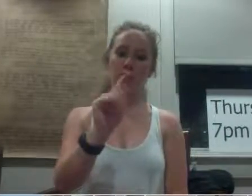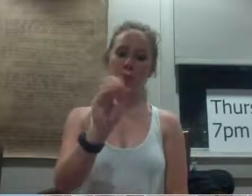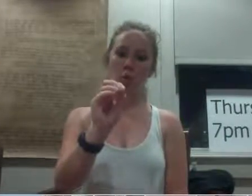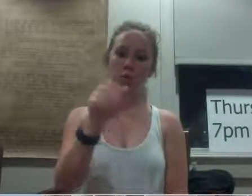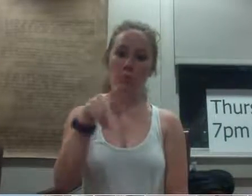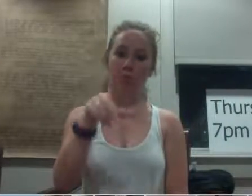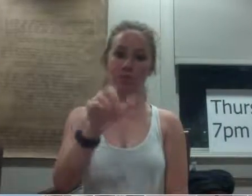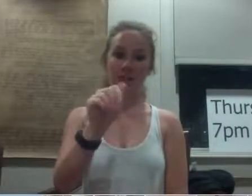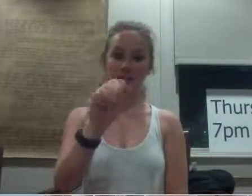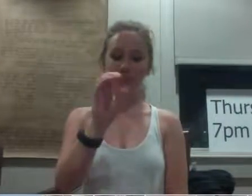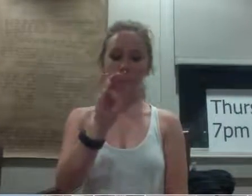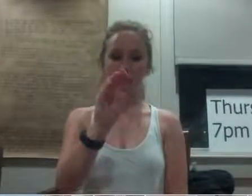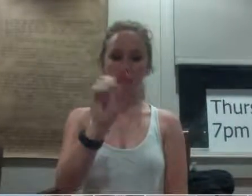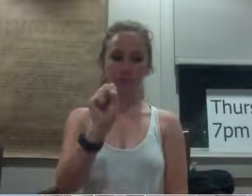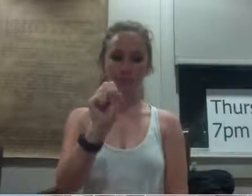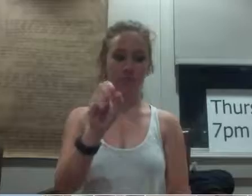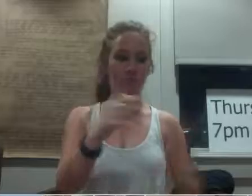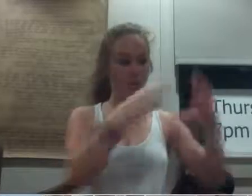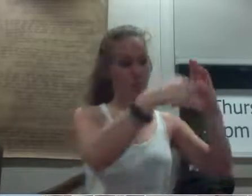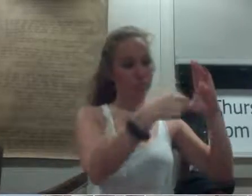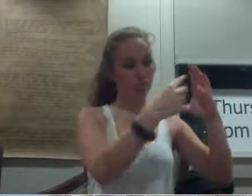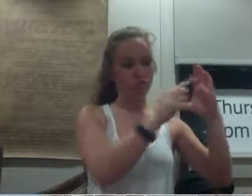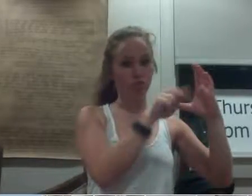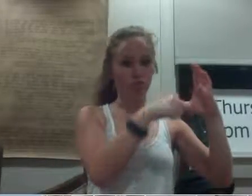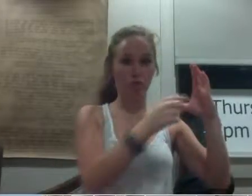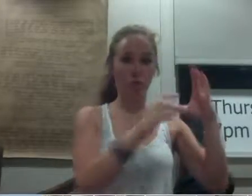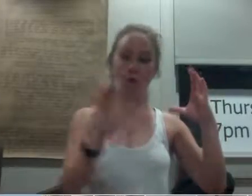The outside is called the cytoplasm.